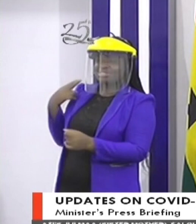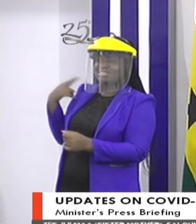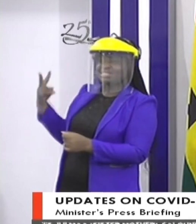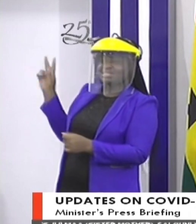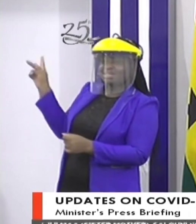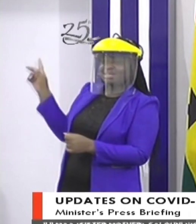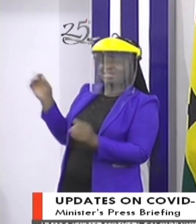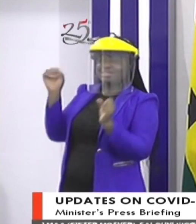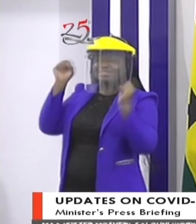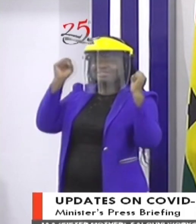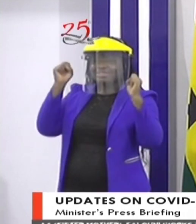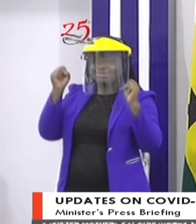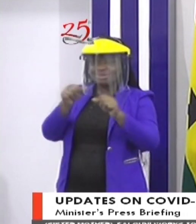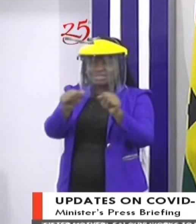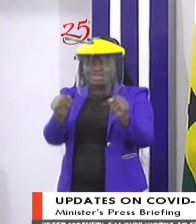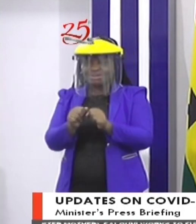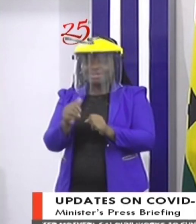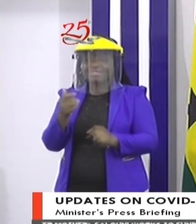are dark